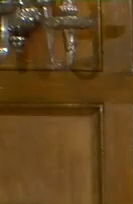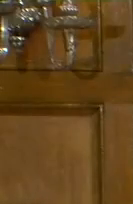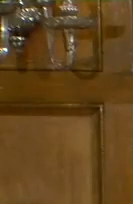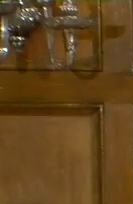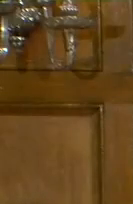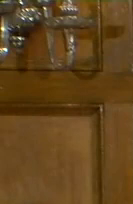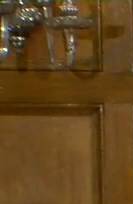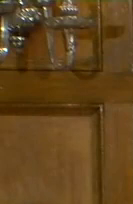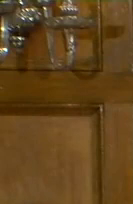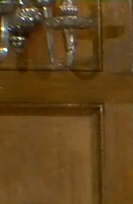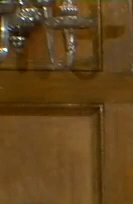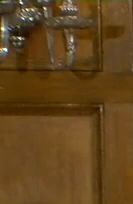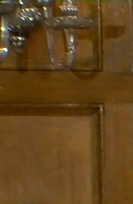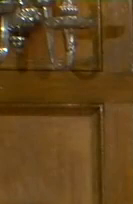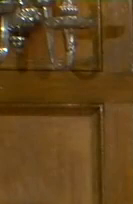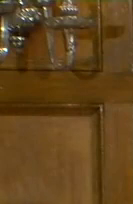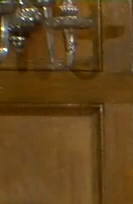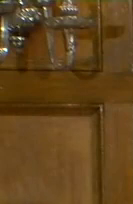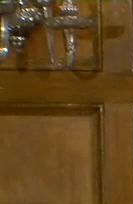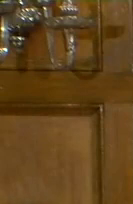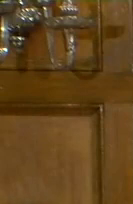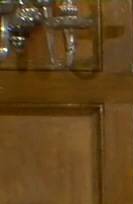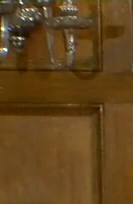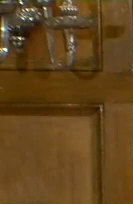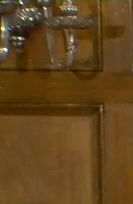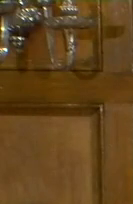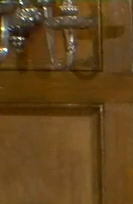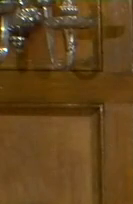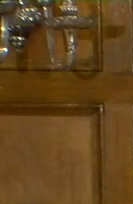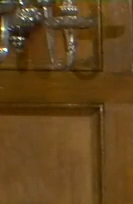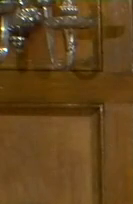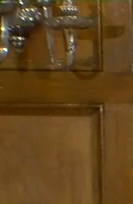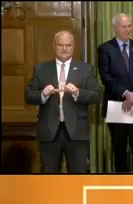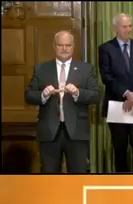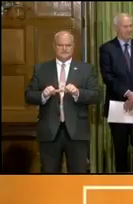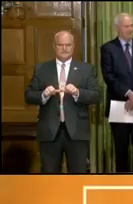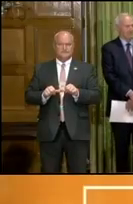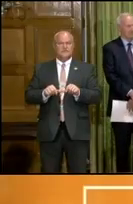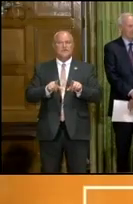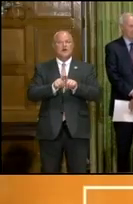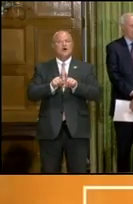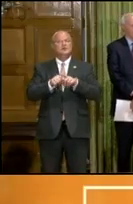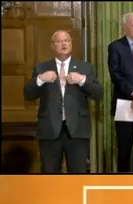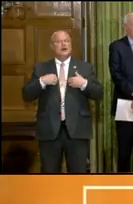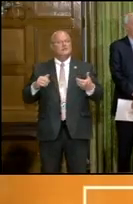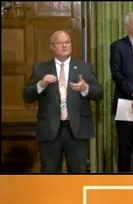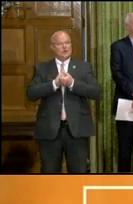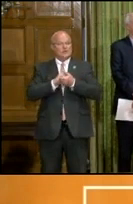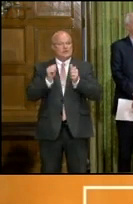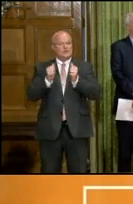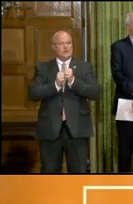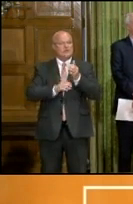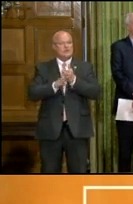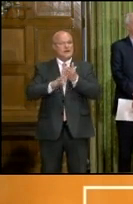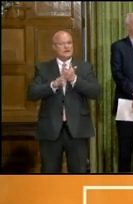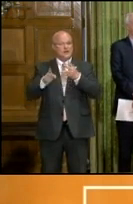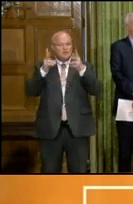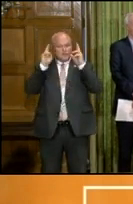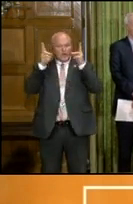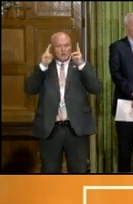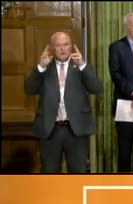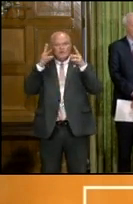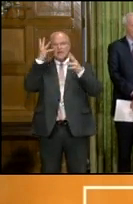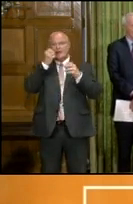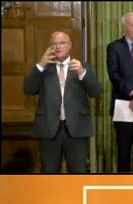exists, so resources can quickly be disseminated to those areas. We also have partnerships with minority barber and